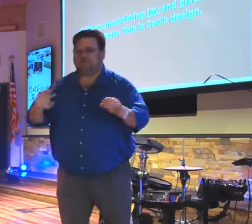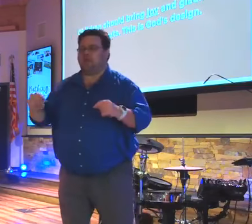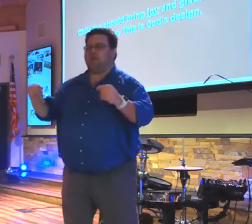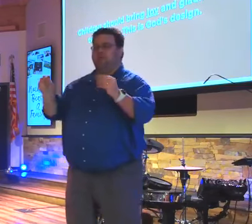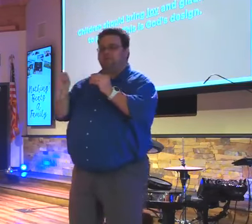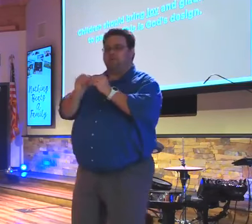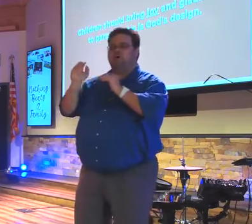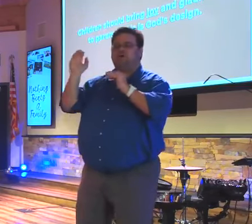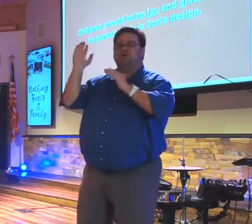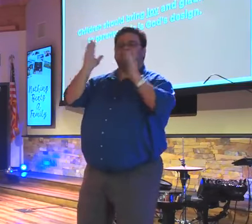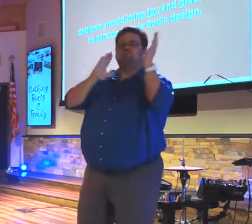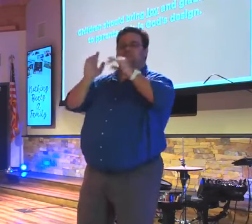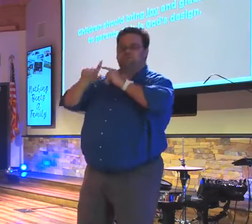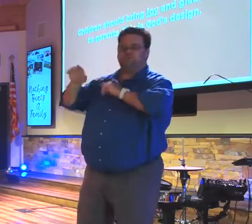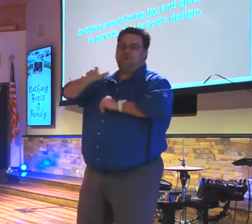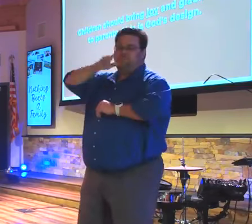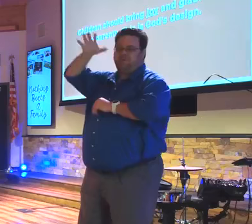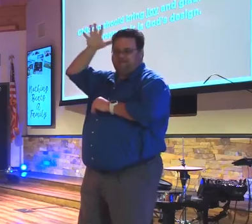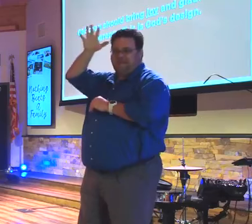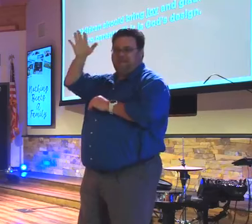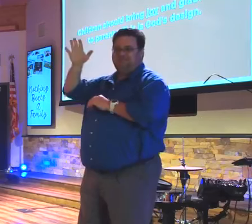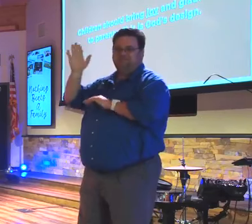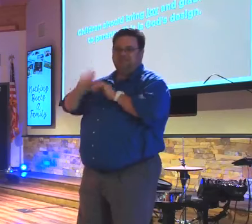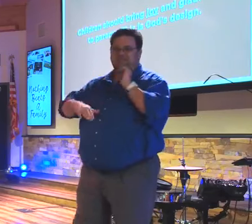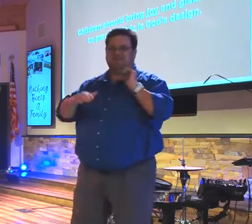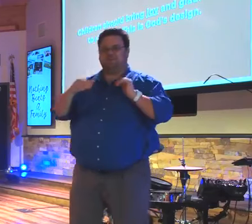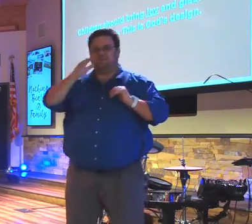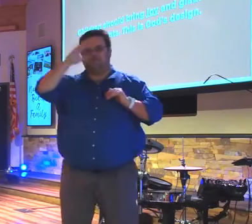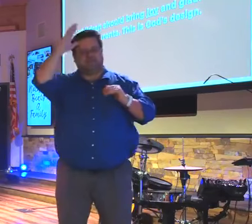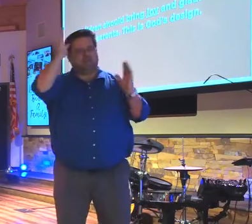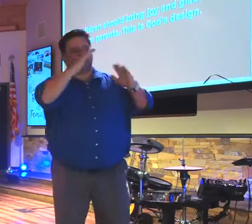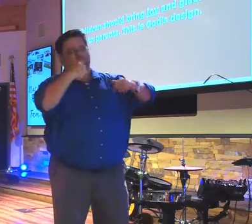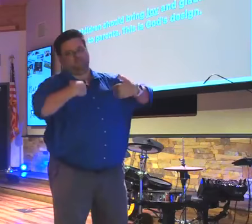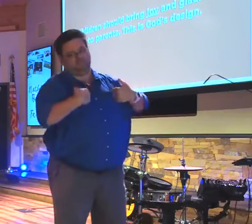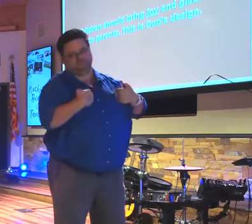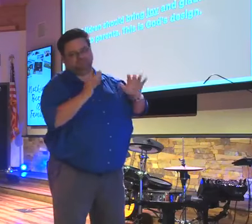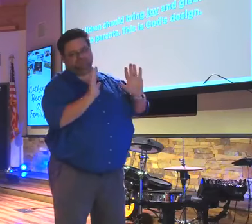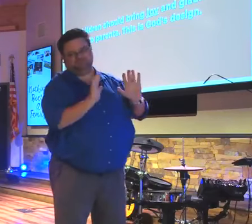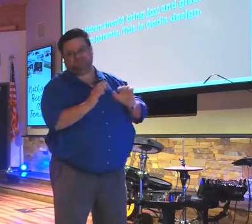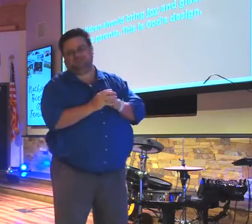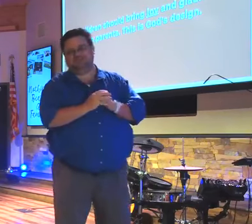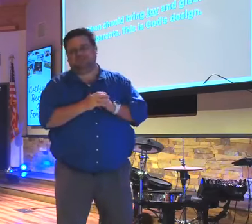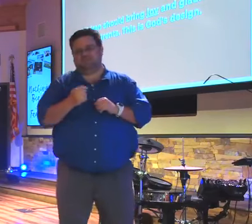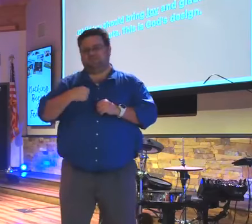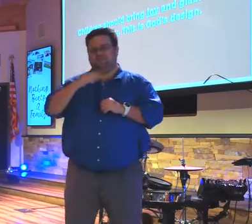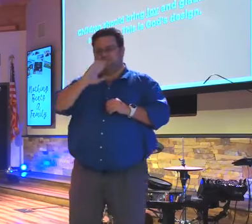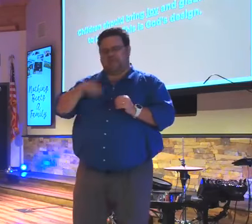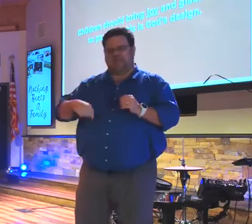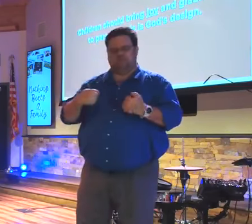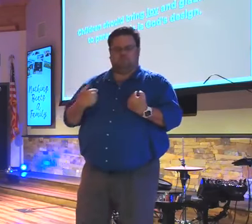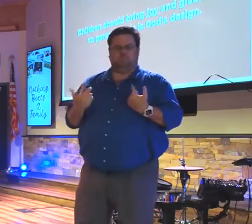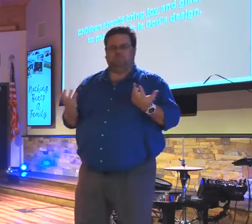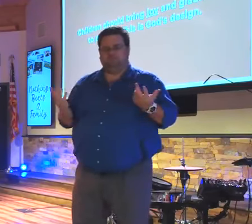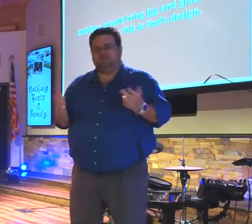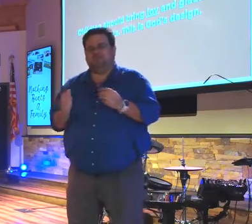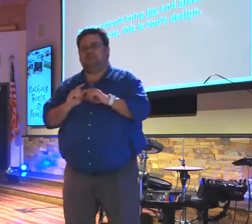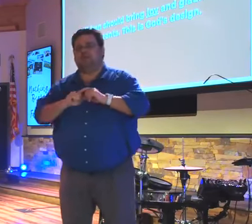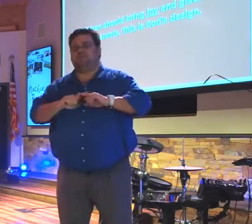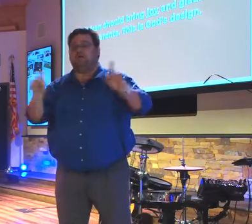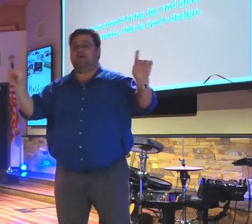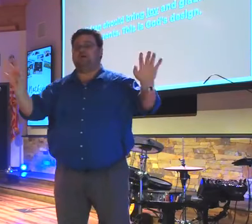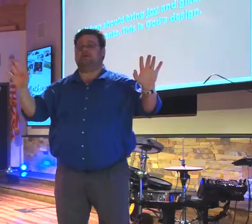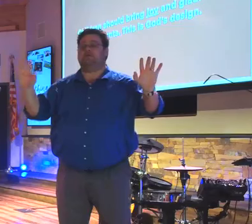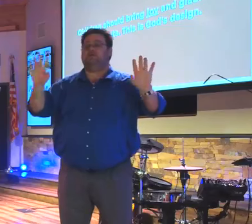okay? So, you know, listen, parents, there's no perfect parents. They just don't exist. There are